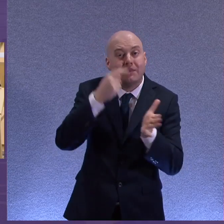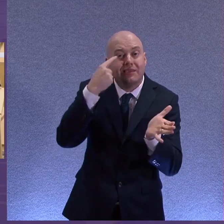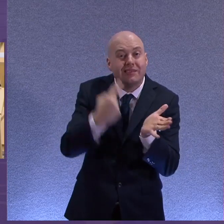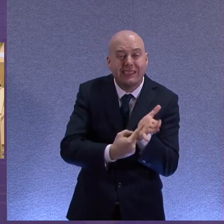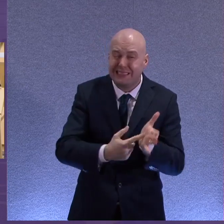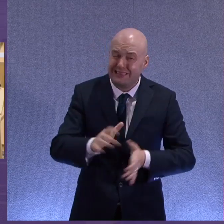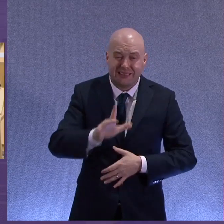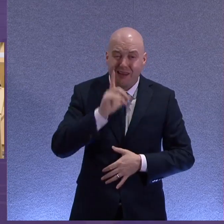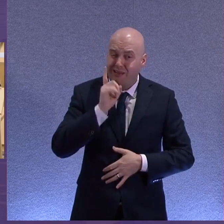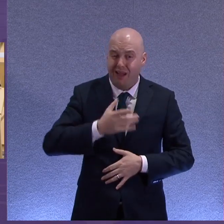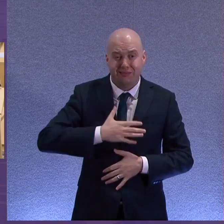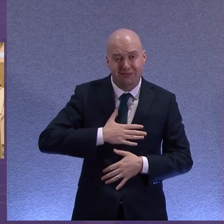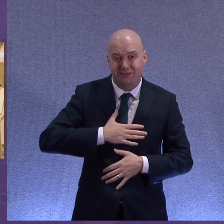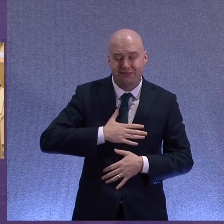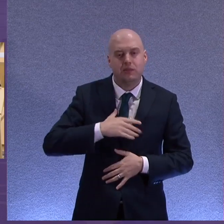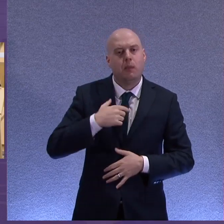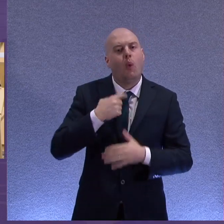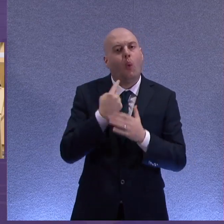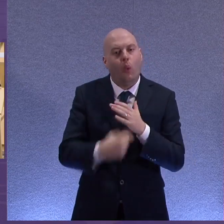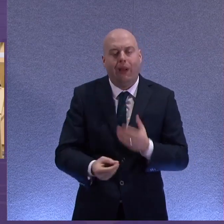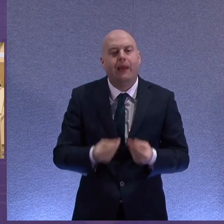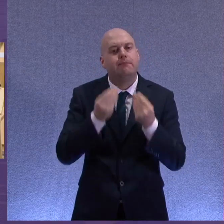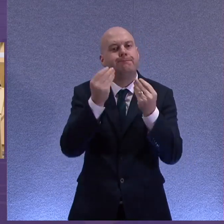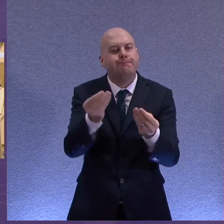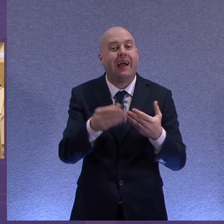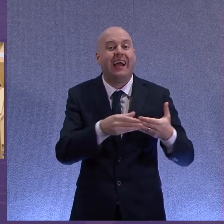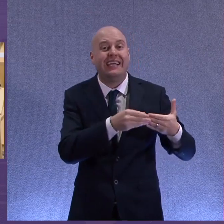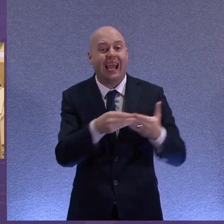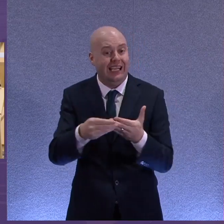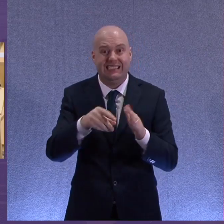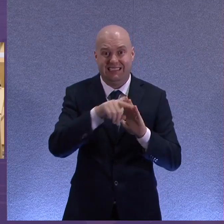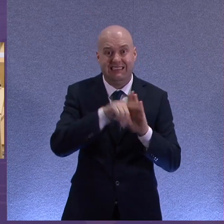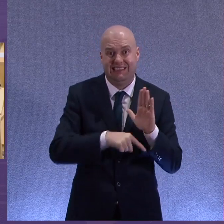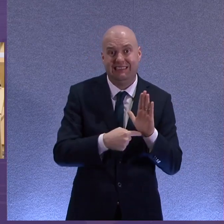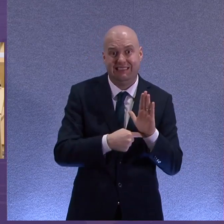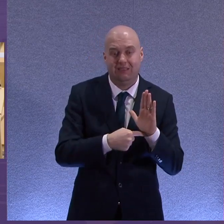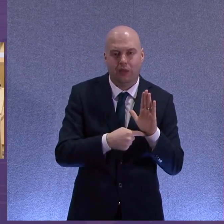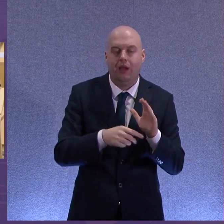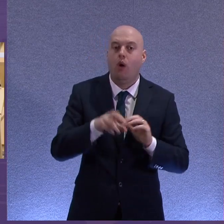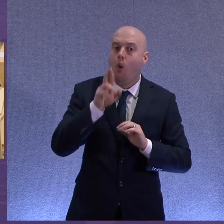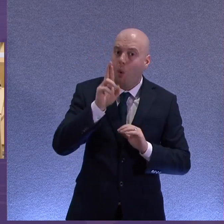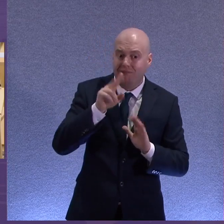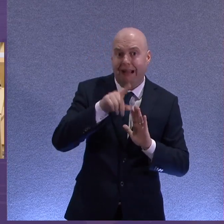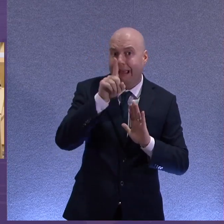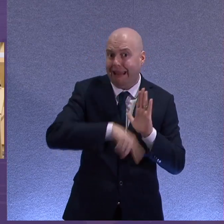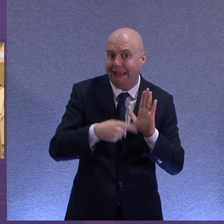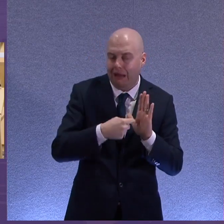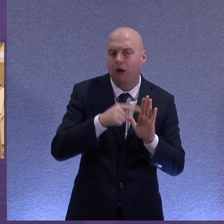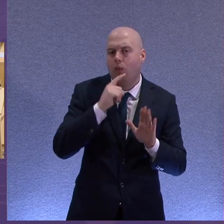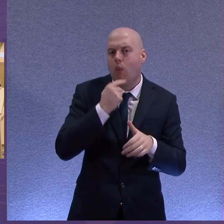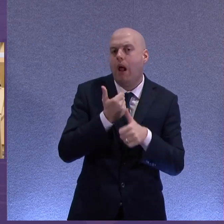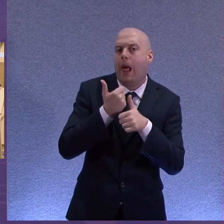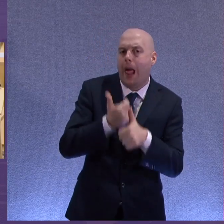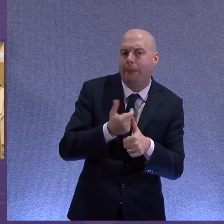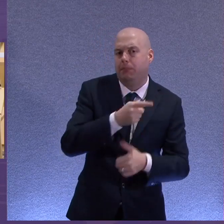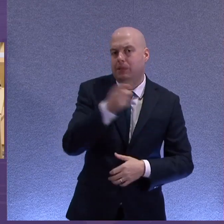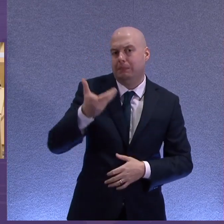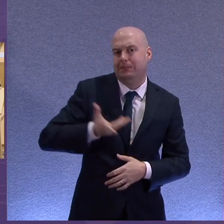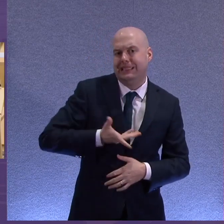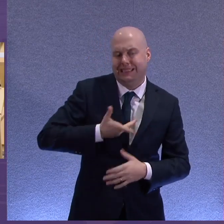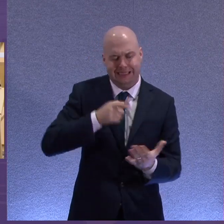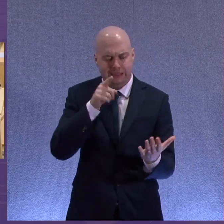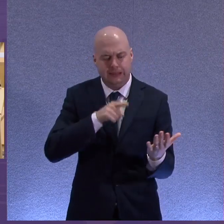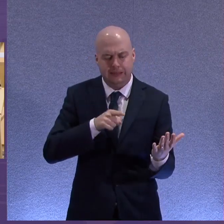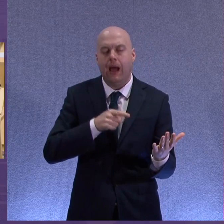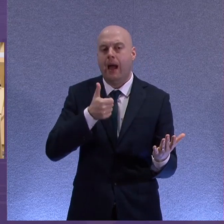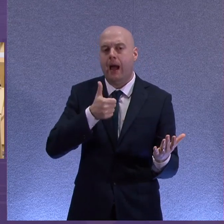everyone. But the guidance that I'm about to set out, when you strip it back, I hope will help businesses navigate these difficult decisions.